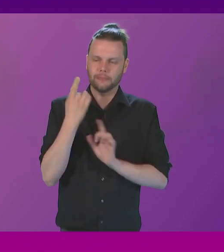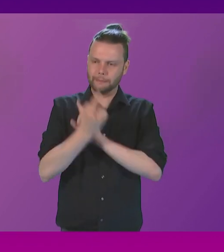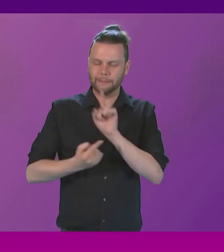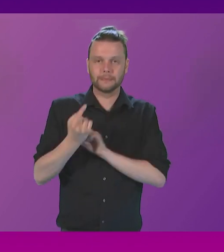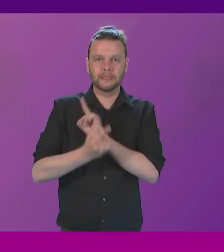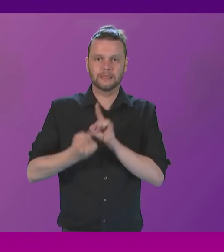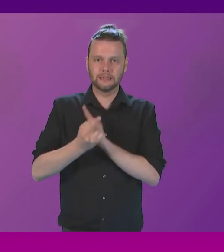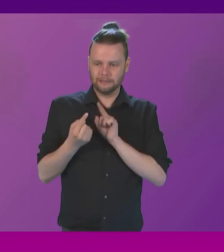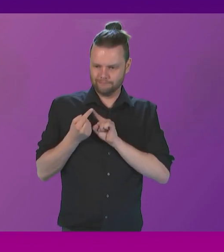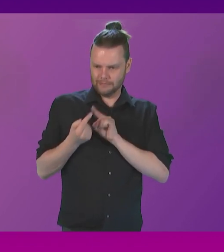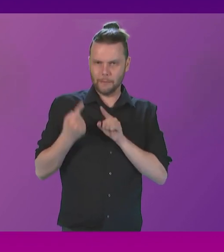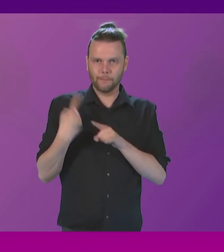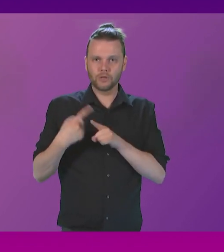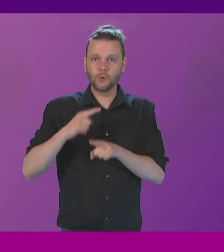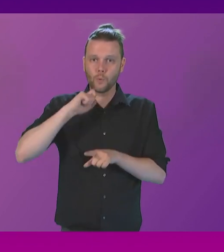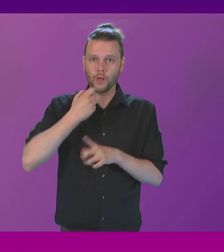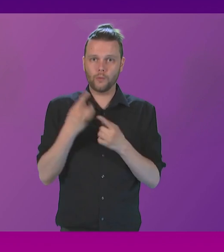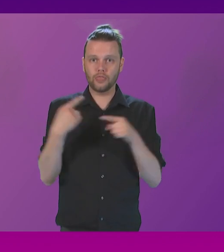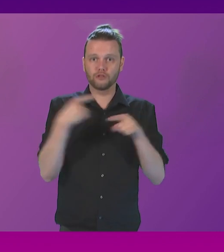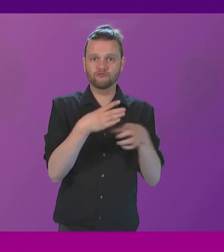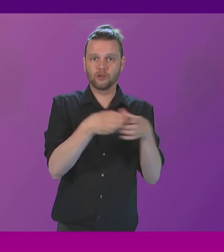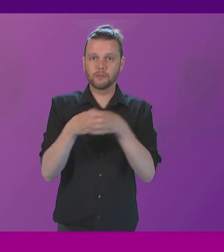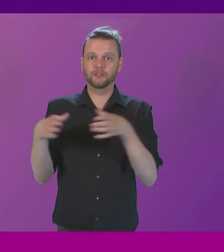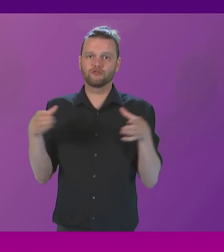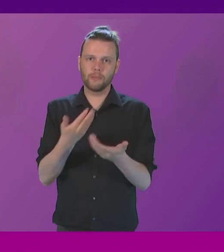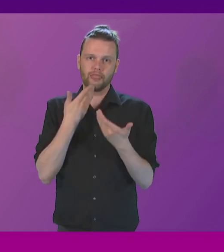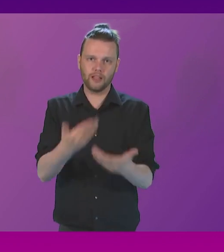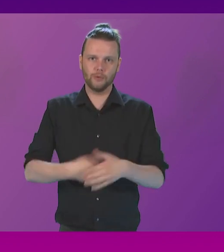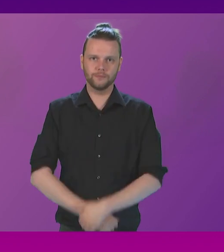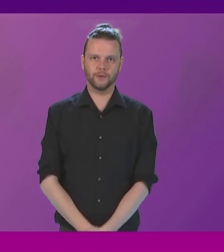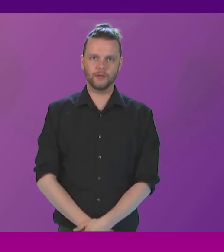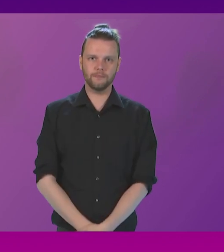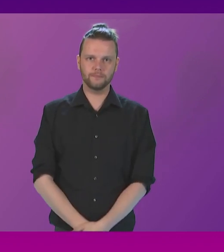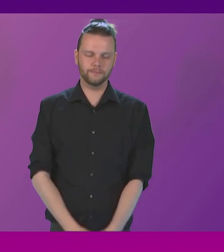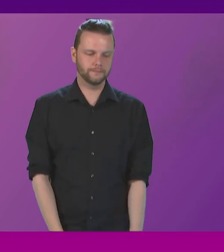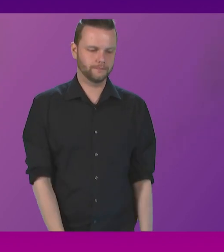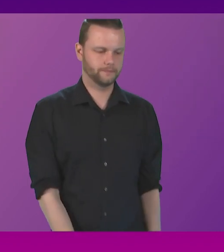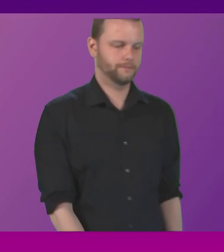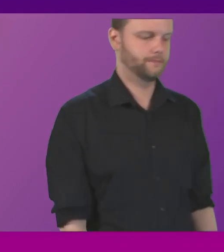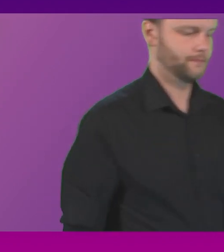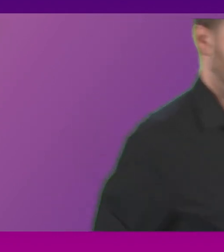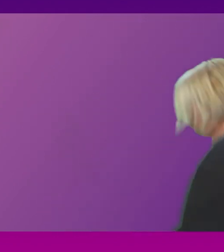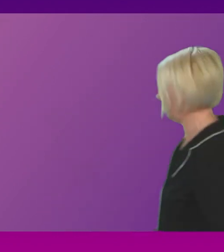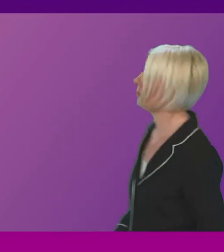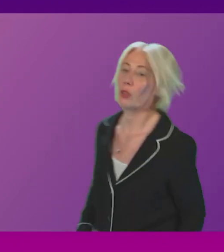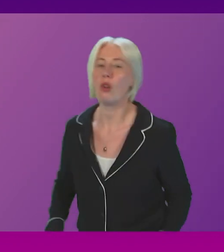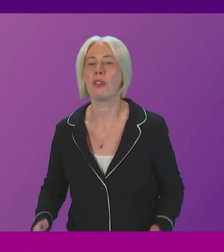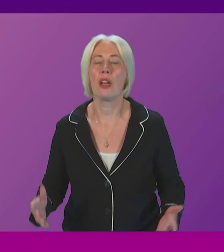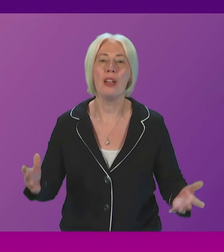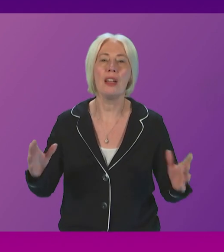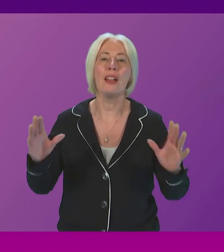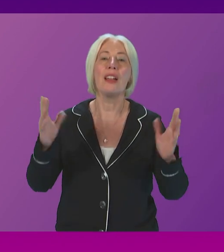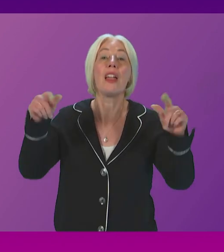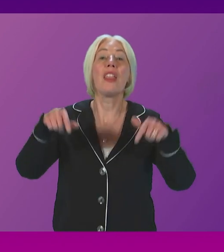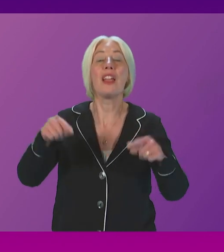as soon as possible with the cross-party group. So, thank you. Thank you, Minister. That concludes